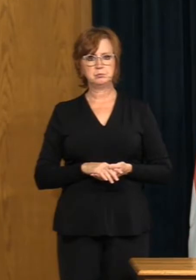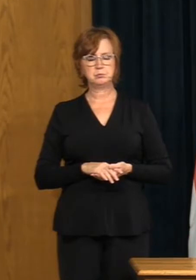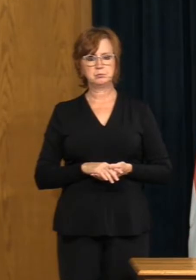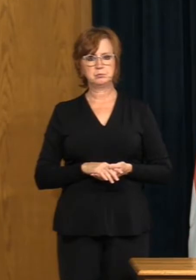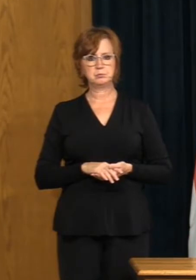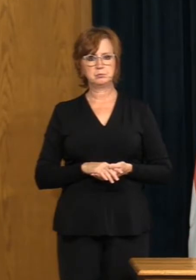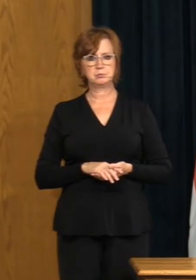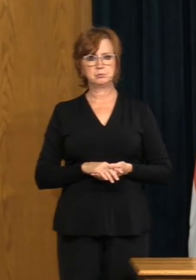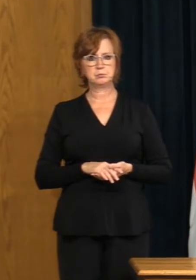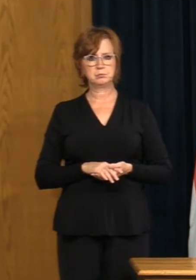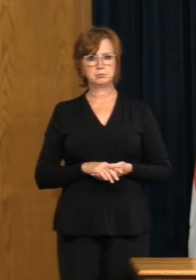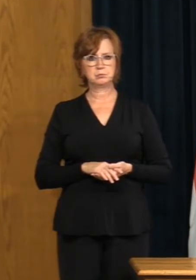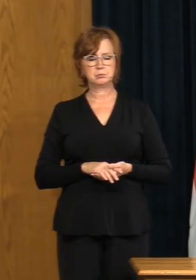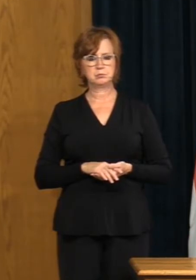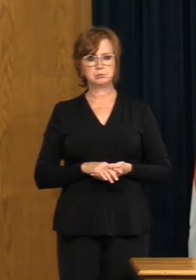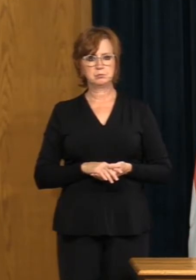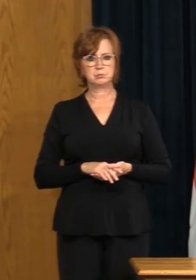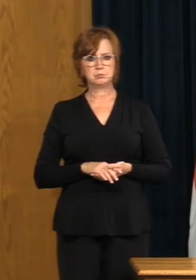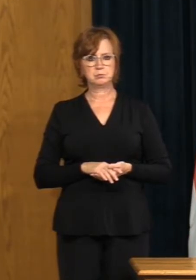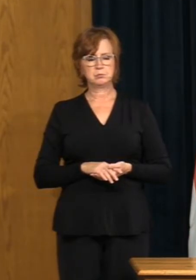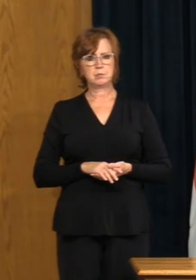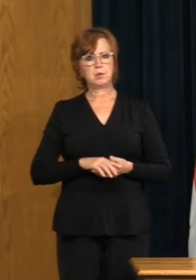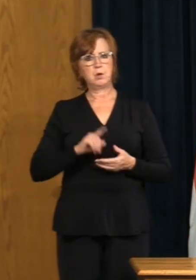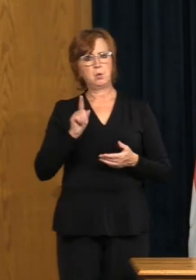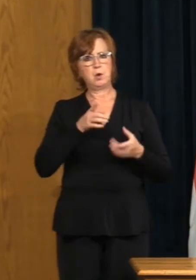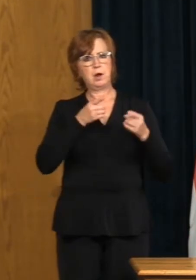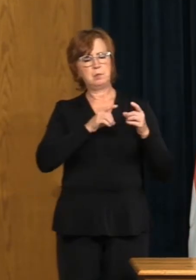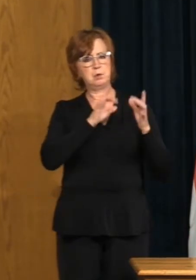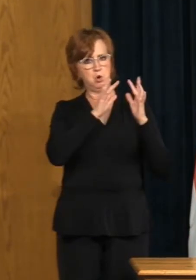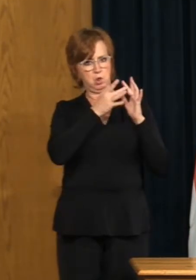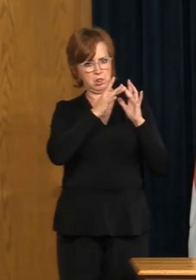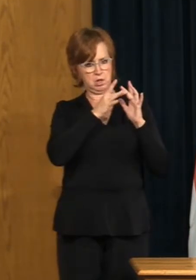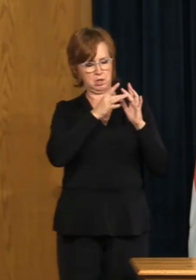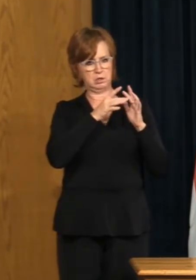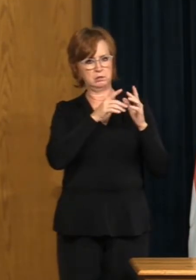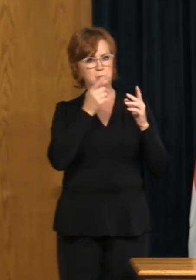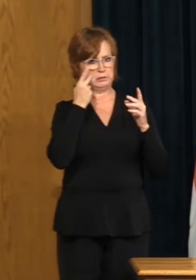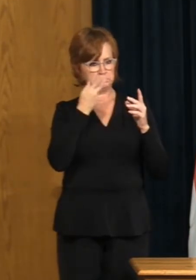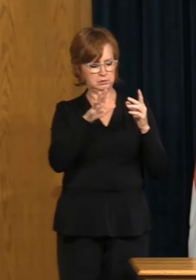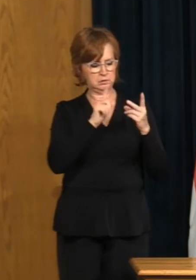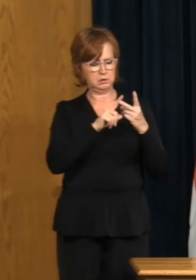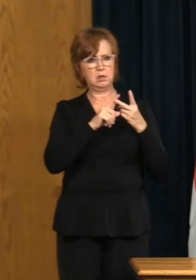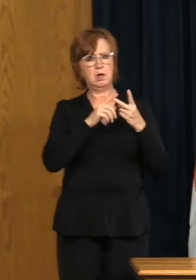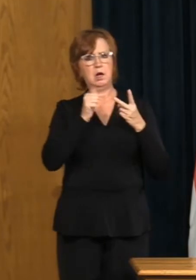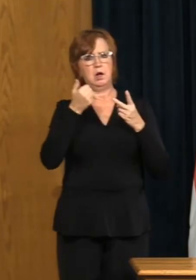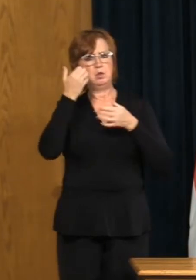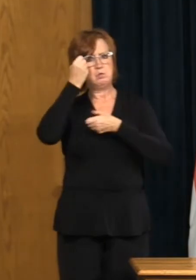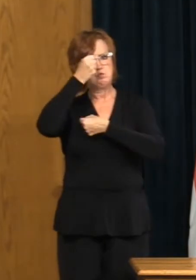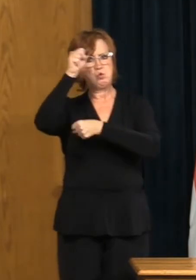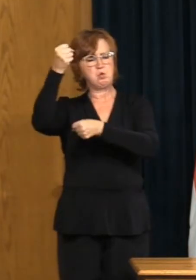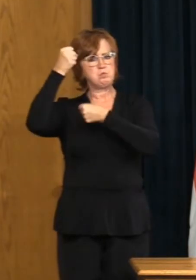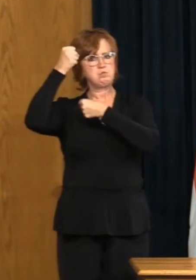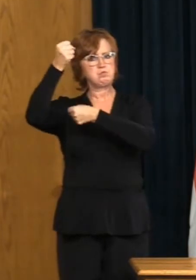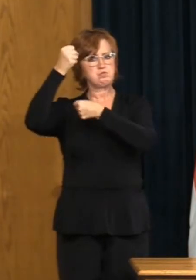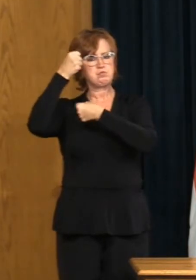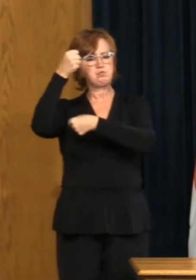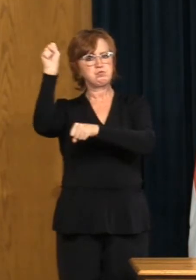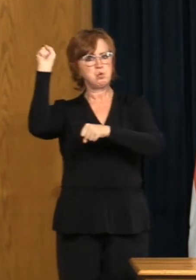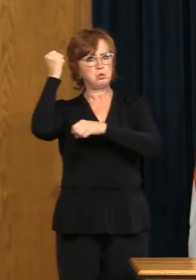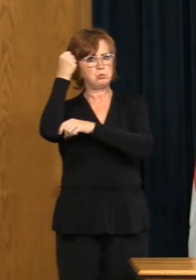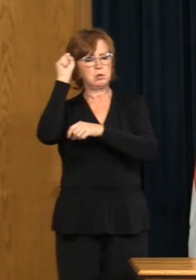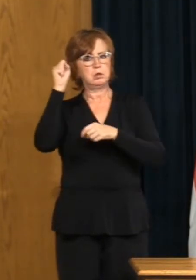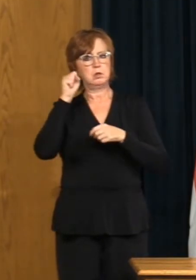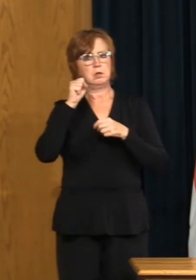groups online, and I know there's a couple of protests about anti-masks happening around the province